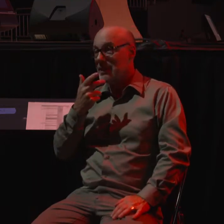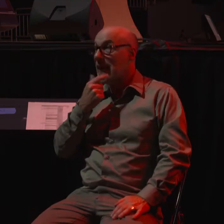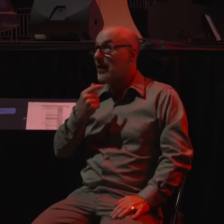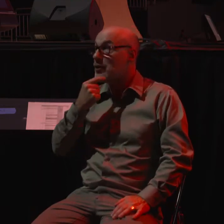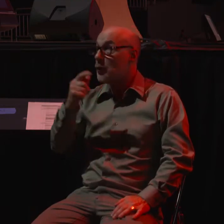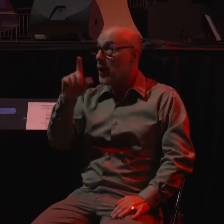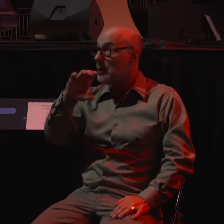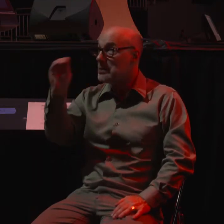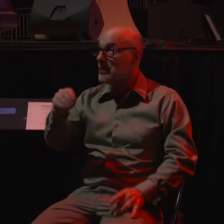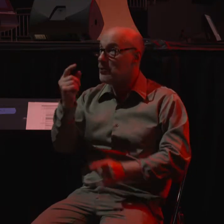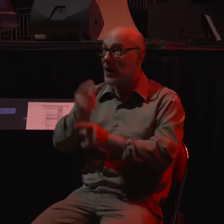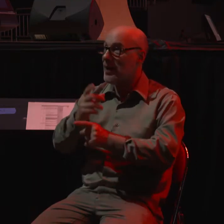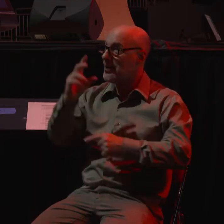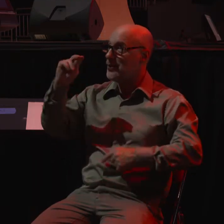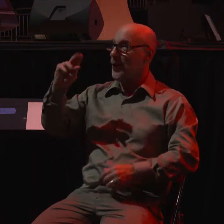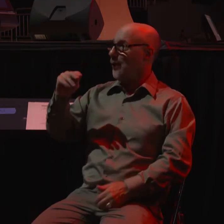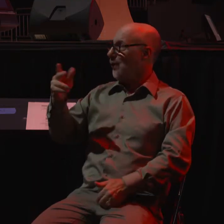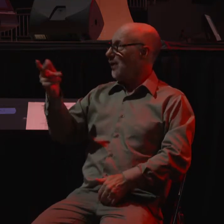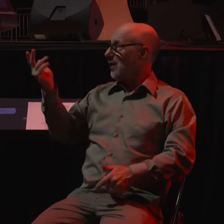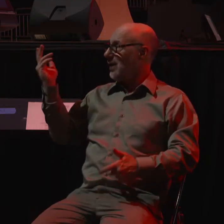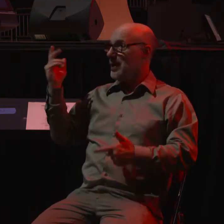everything.